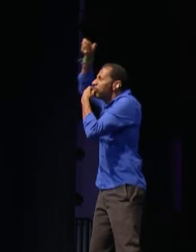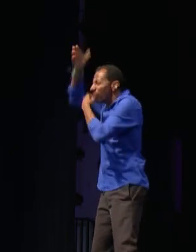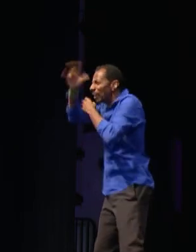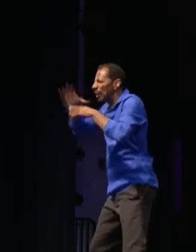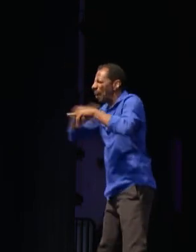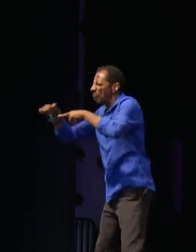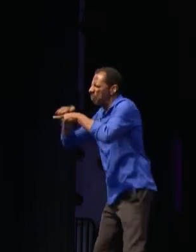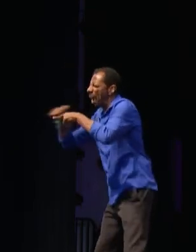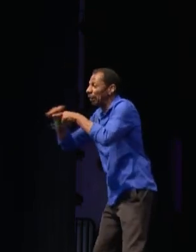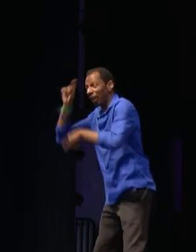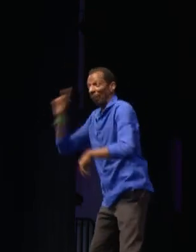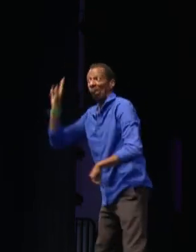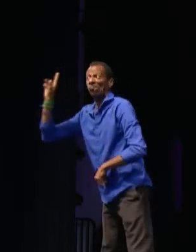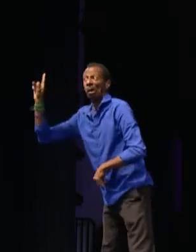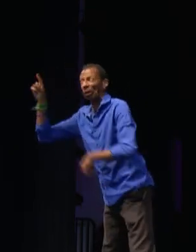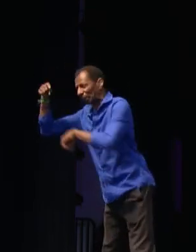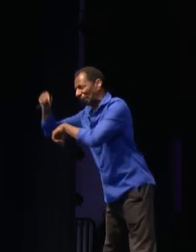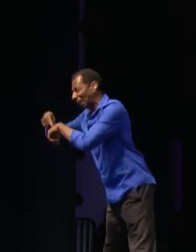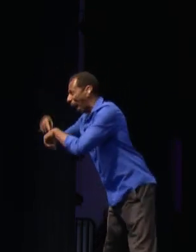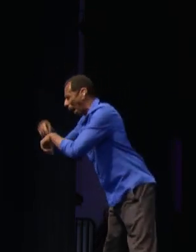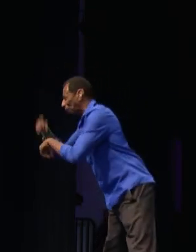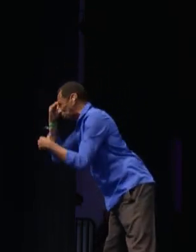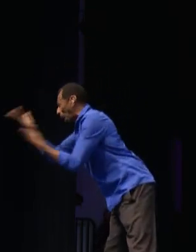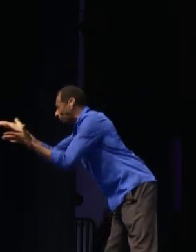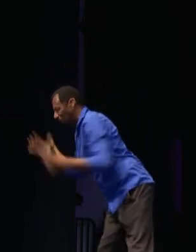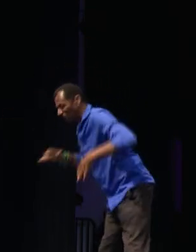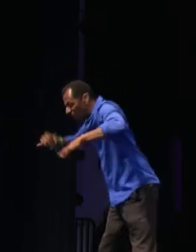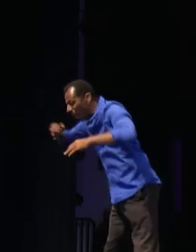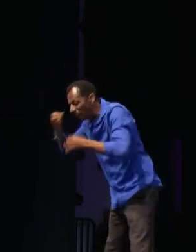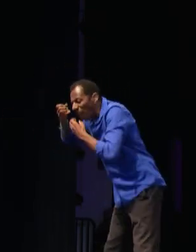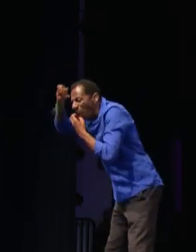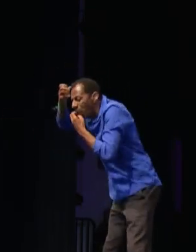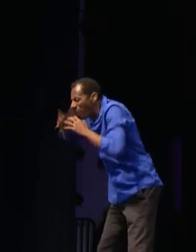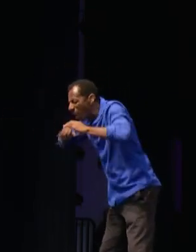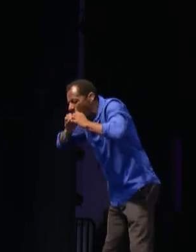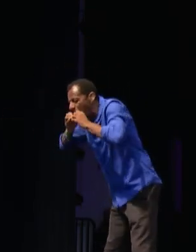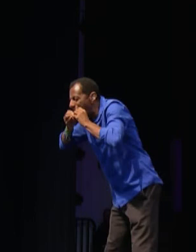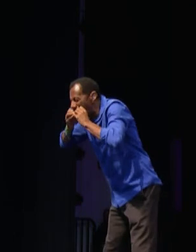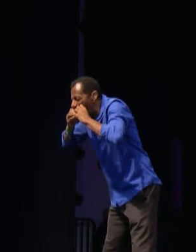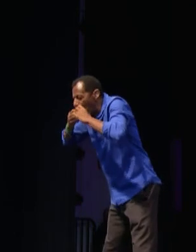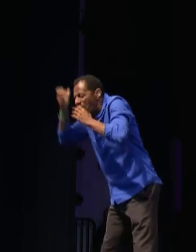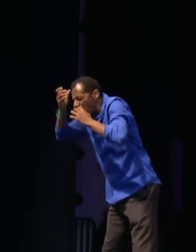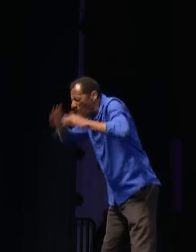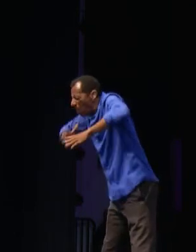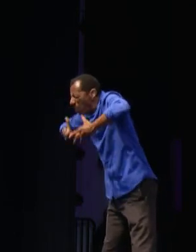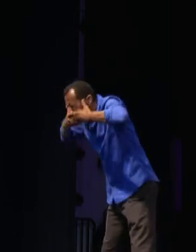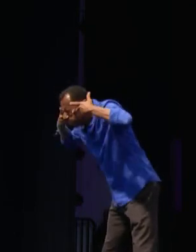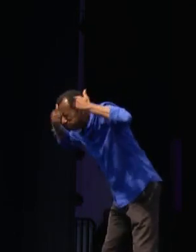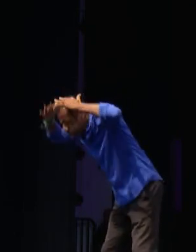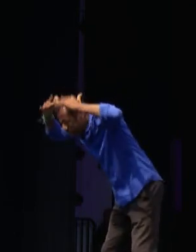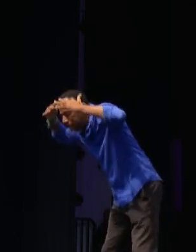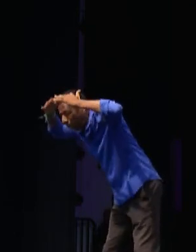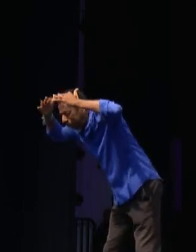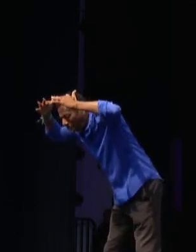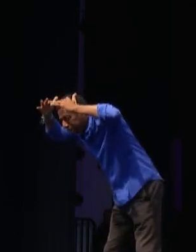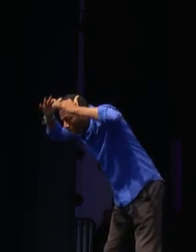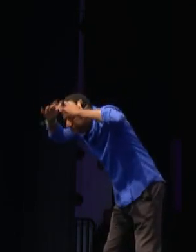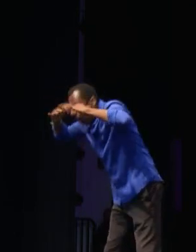So I had my snorkeling gear. I needed to practice a little bit. As you know, if it's your first time, you gotta get used to it. I put my face in the